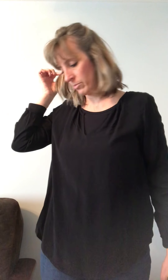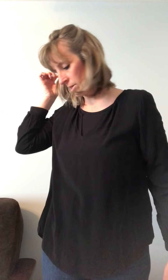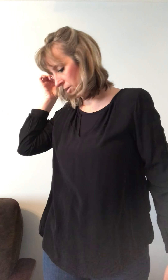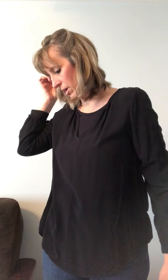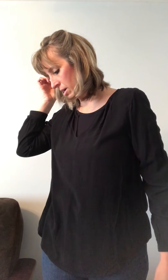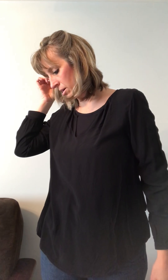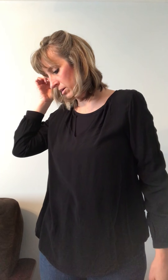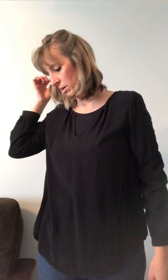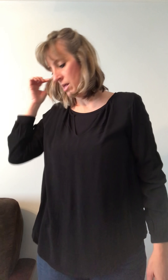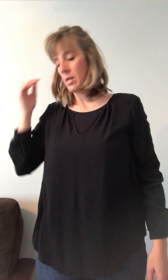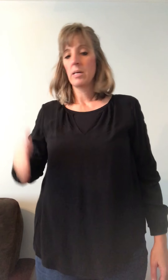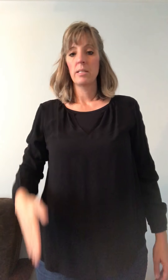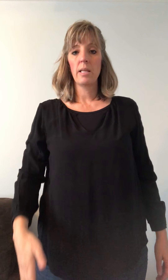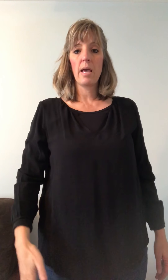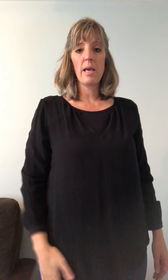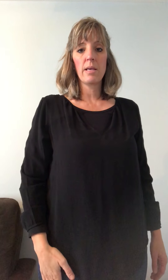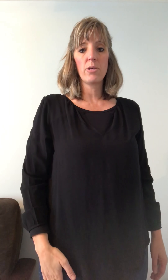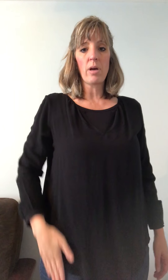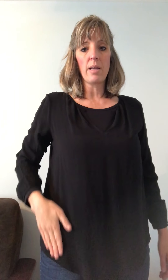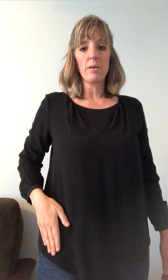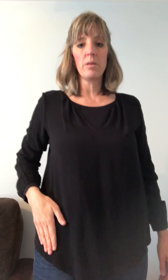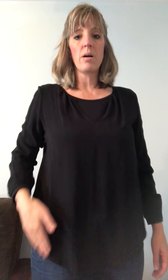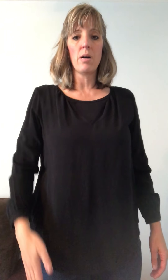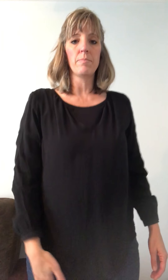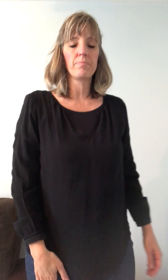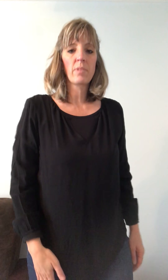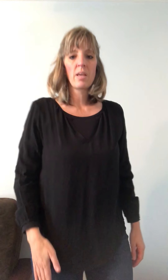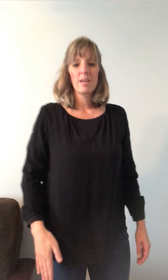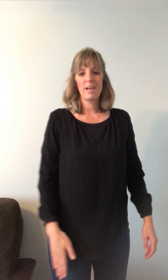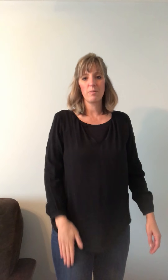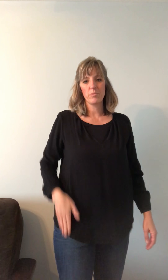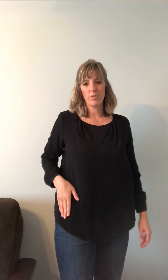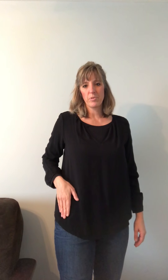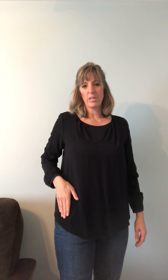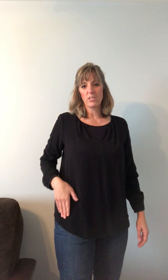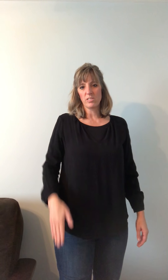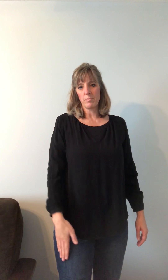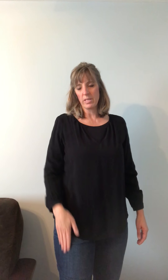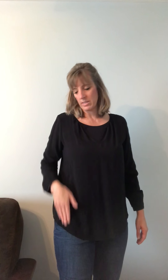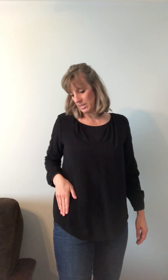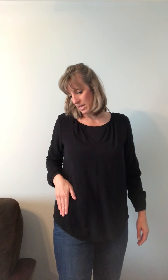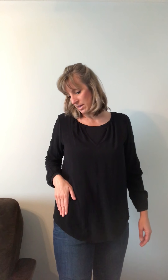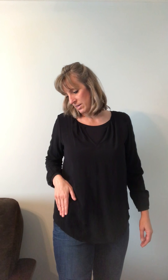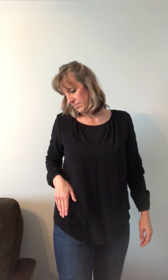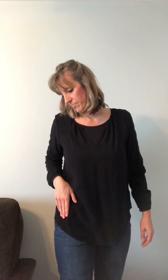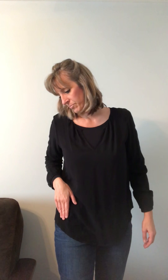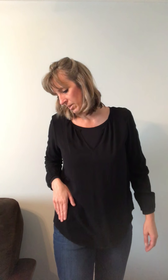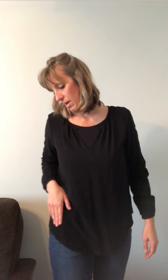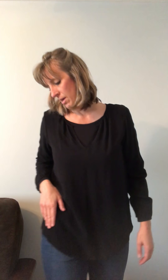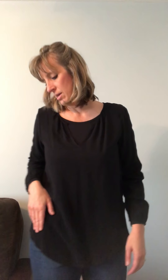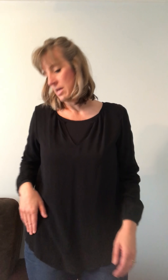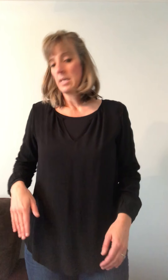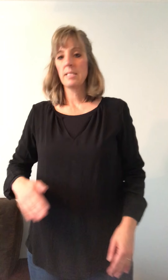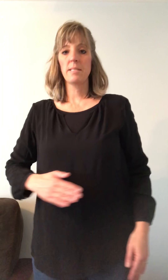bit of your hair. Leg, you kind of move up your leg just a bit. Leg, okay.